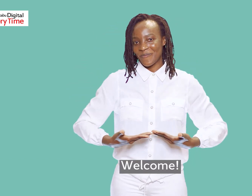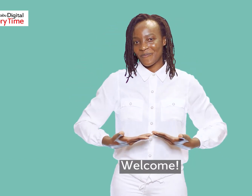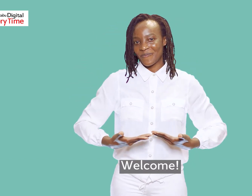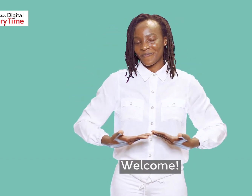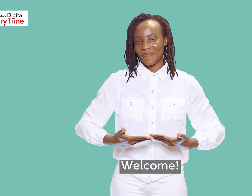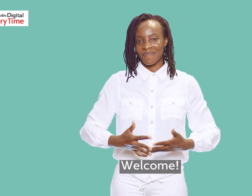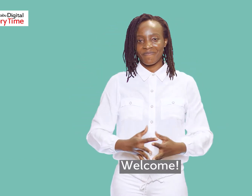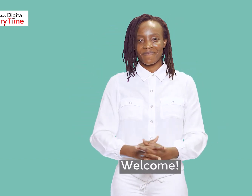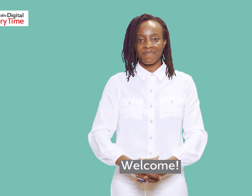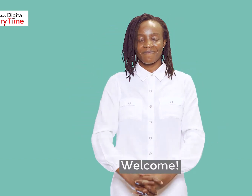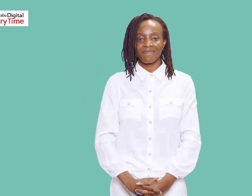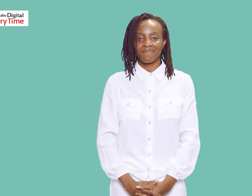Welcome.